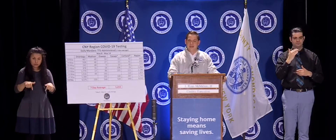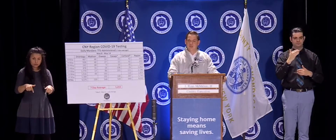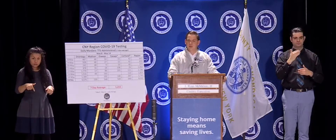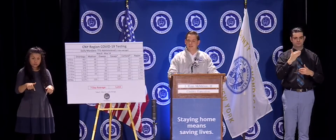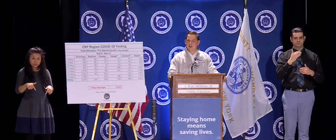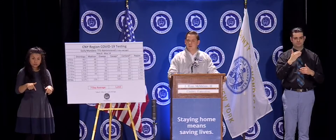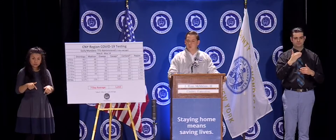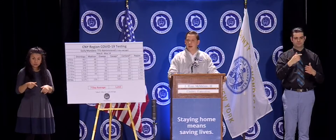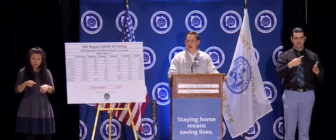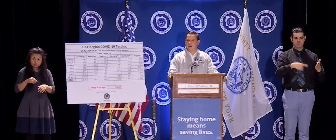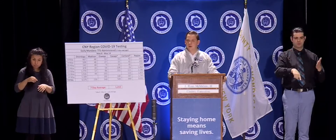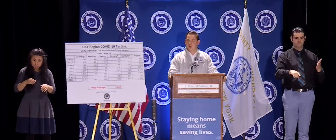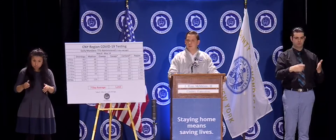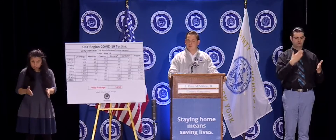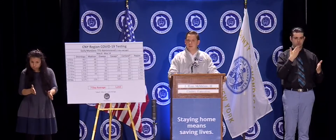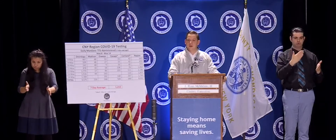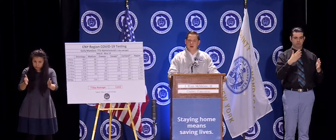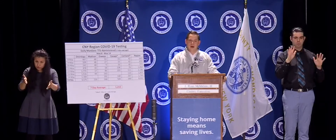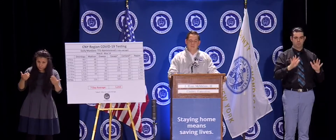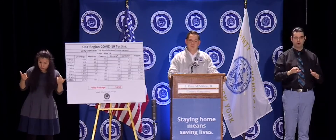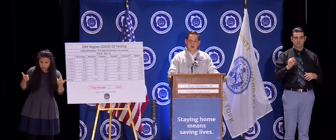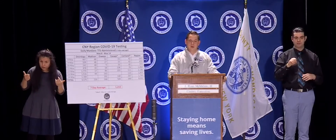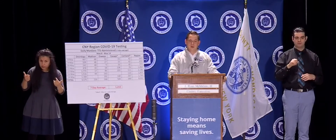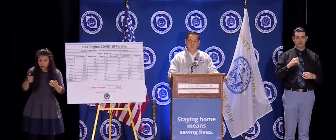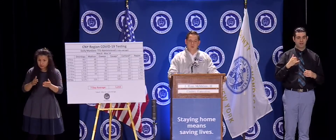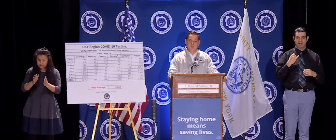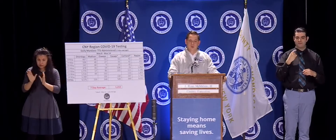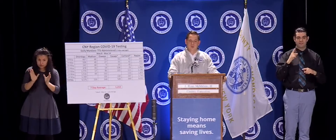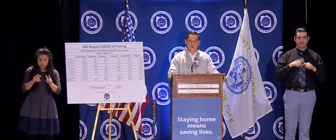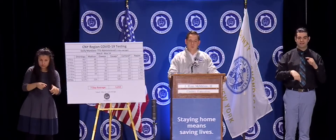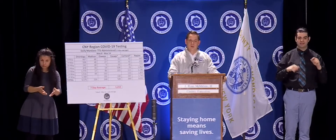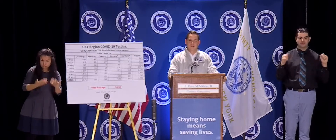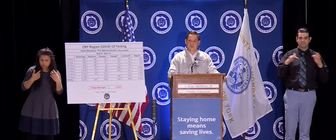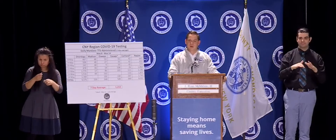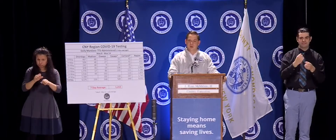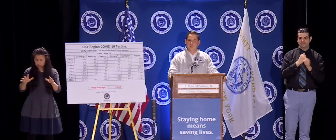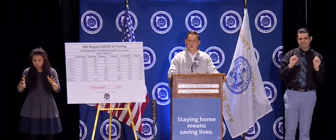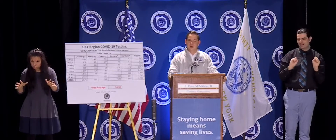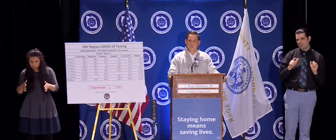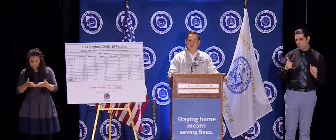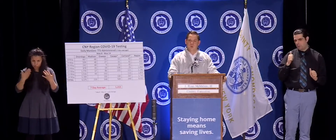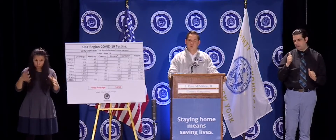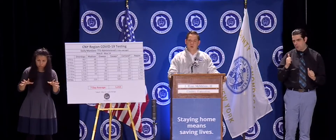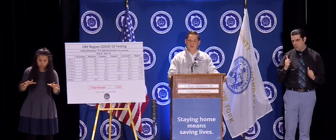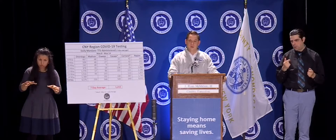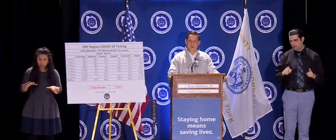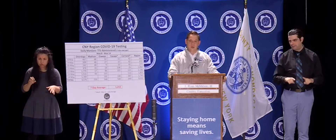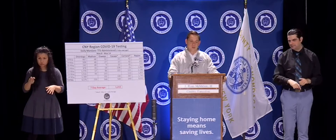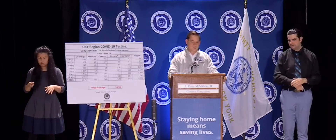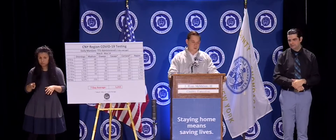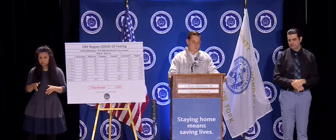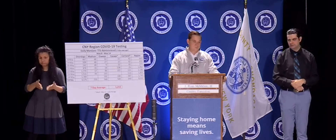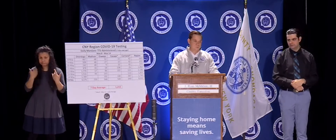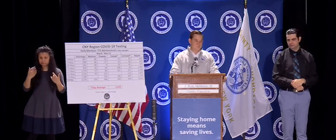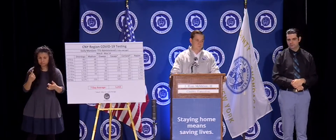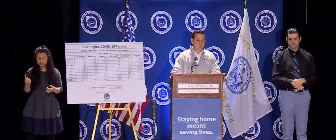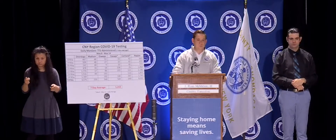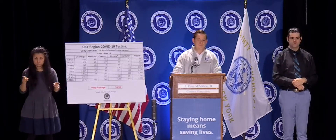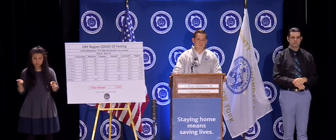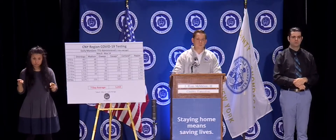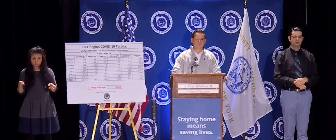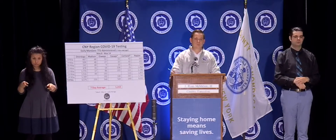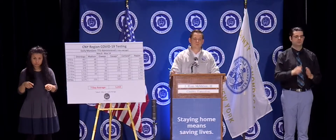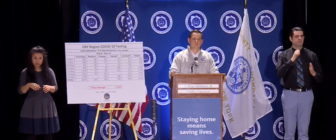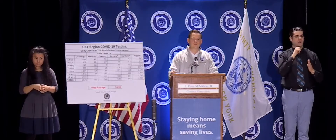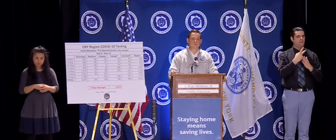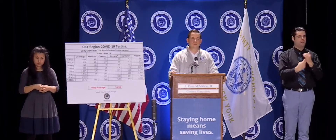if we can't do it safely, we're not going to do it. But we're considering opening up one of the locations. As the